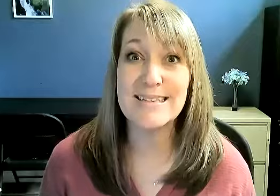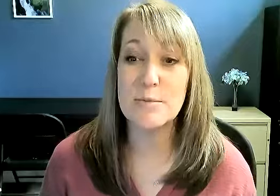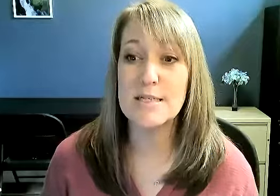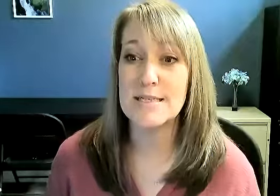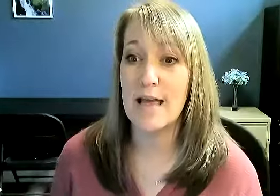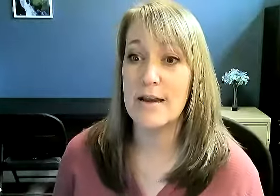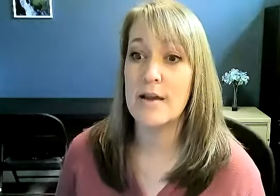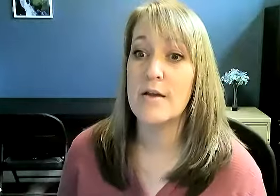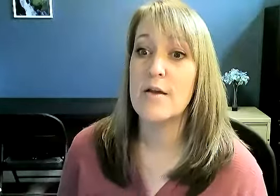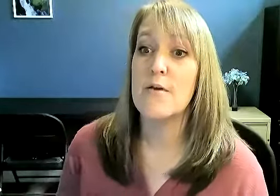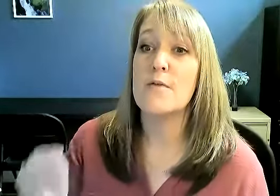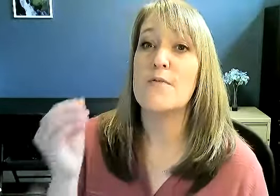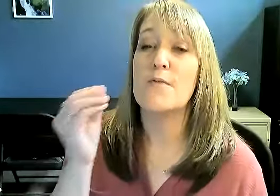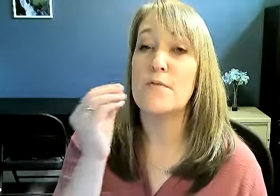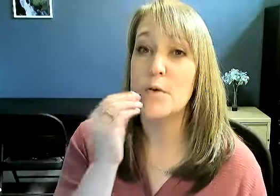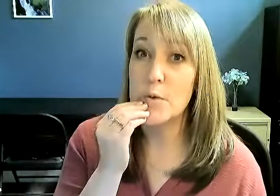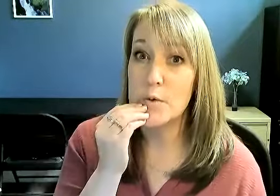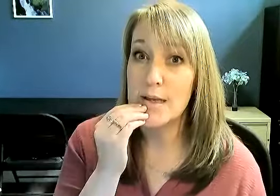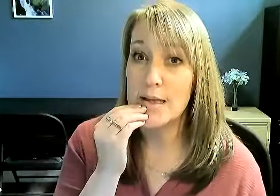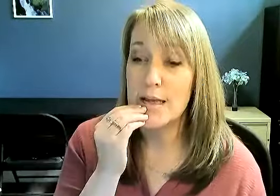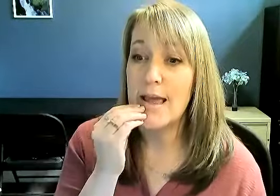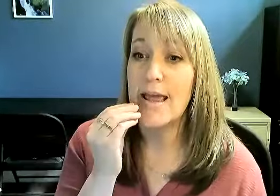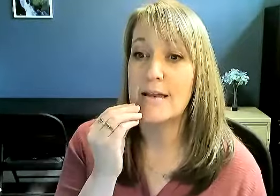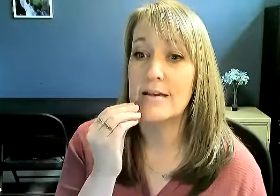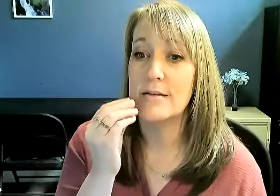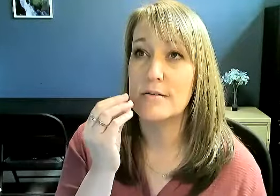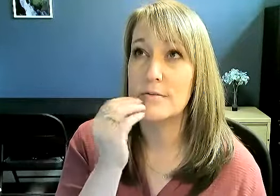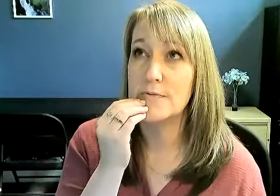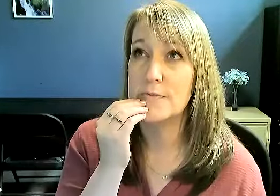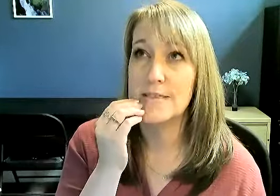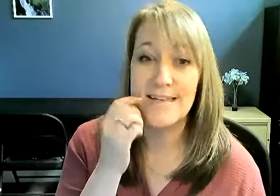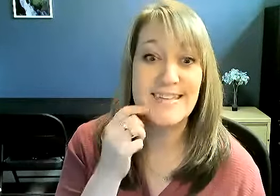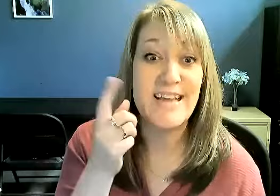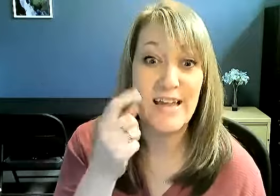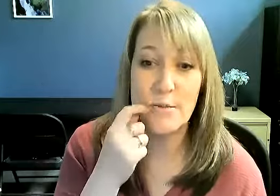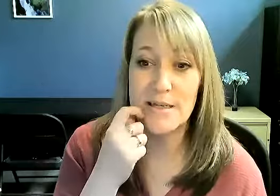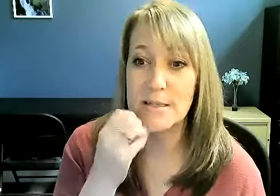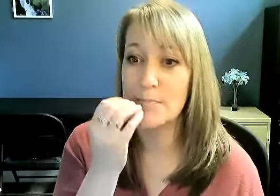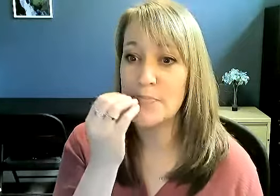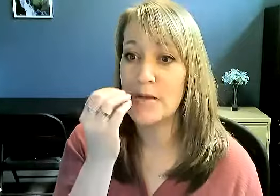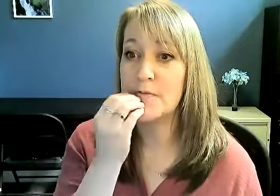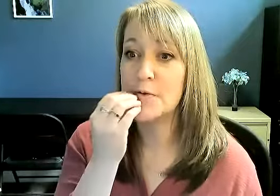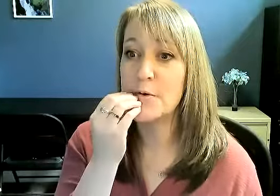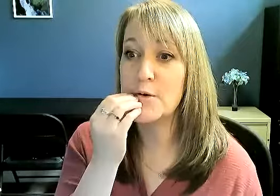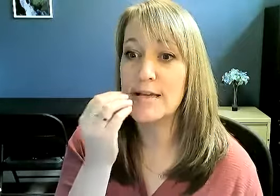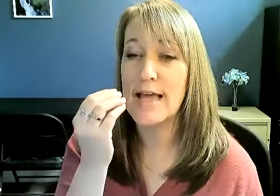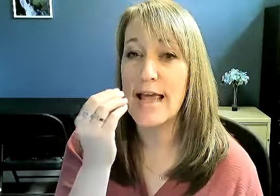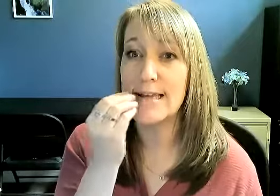someone sign food and see, I get it mixed up. Food and